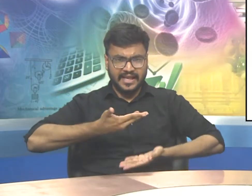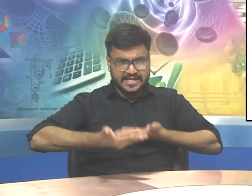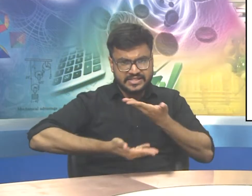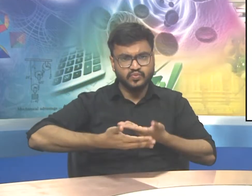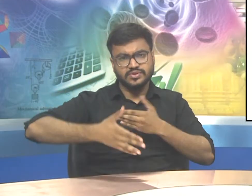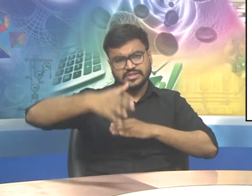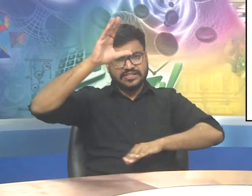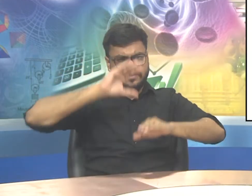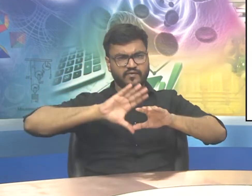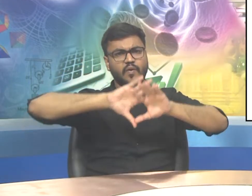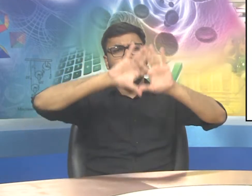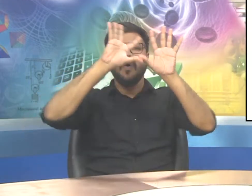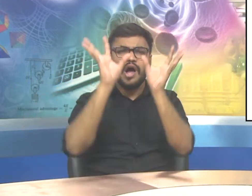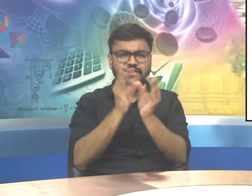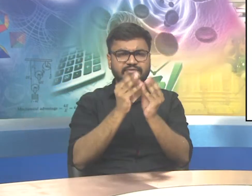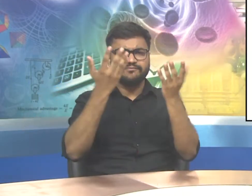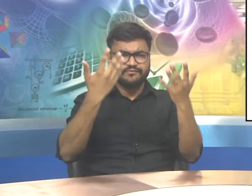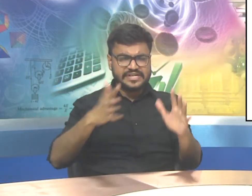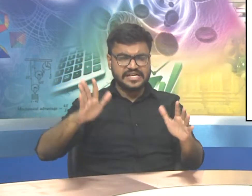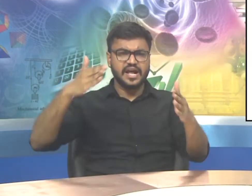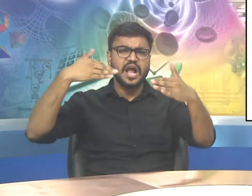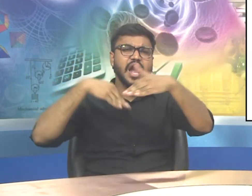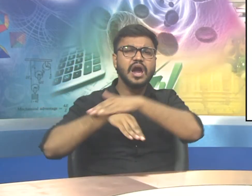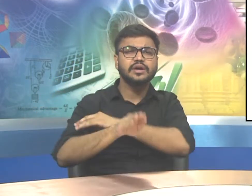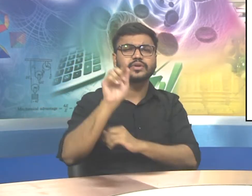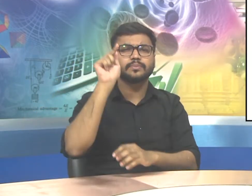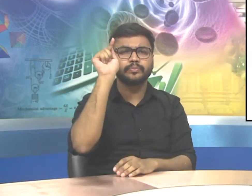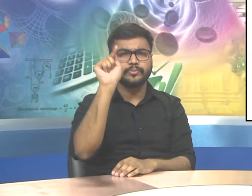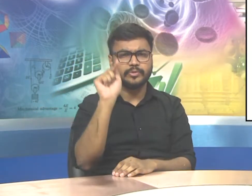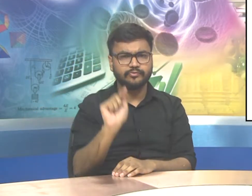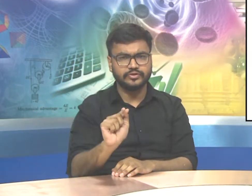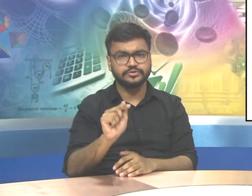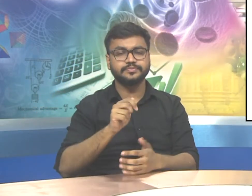Now the outcomes of our lessons part 3